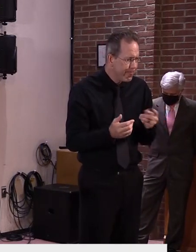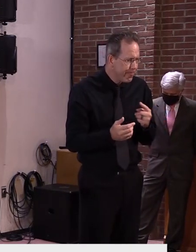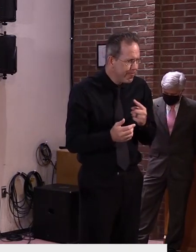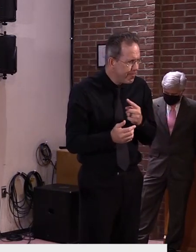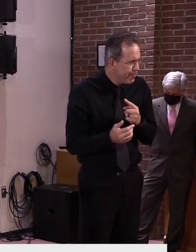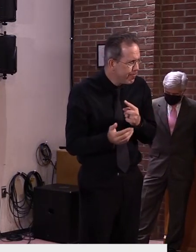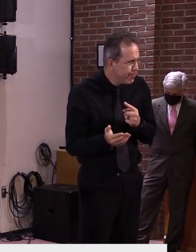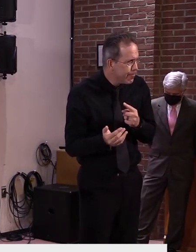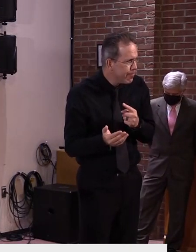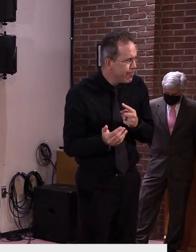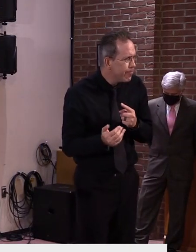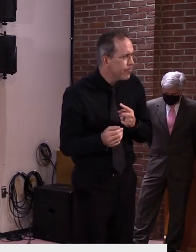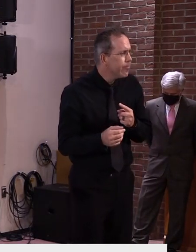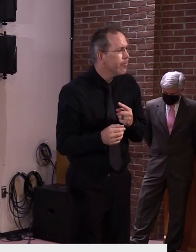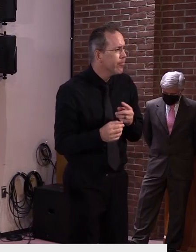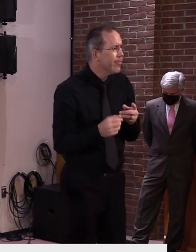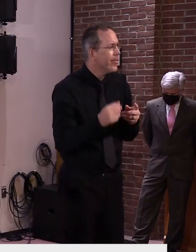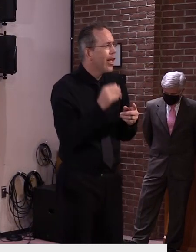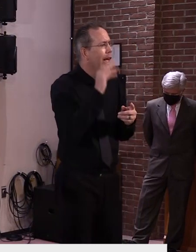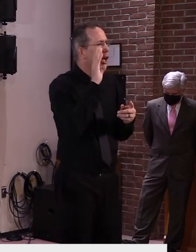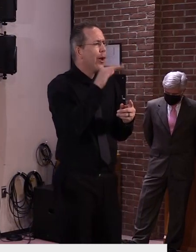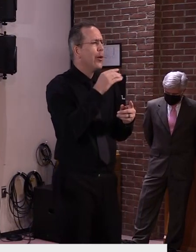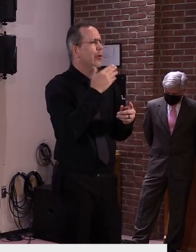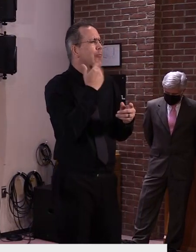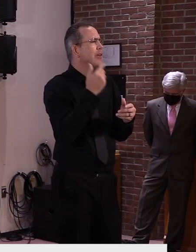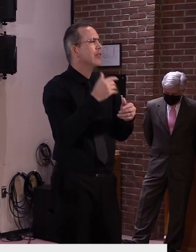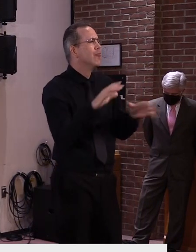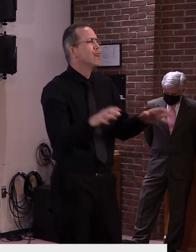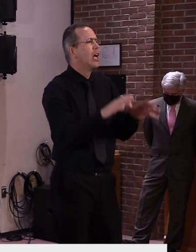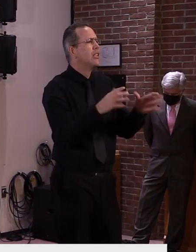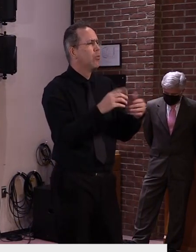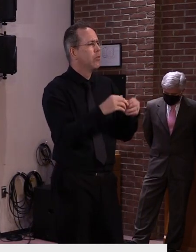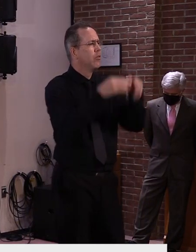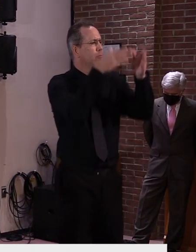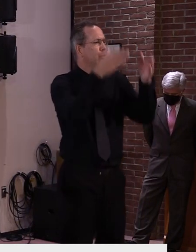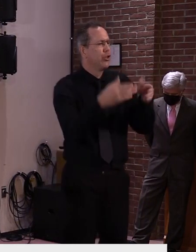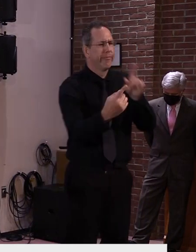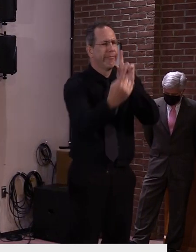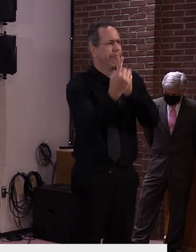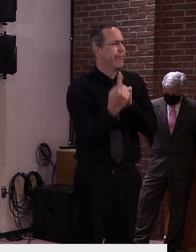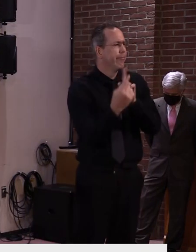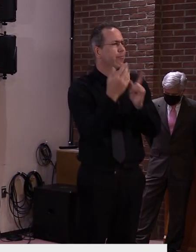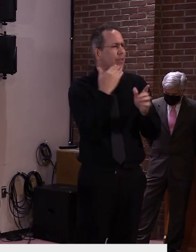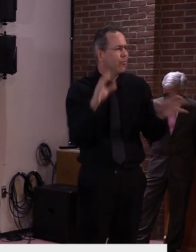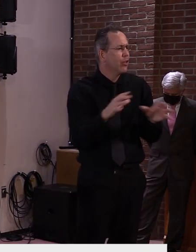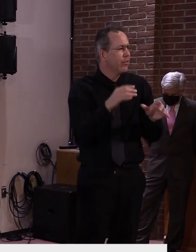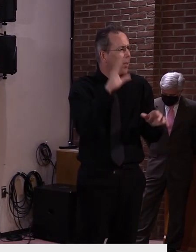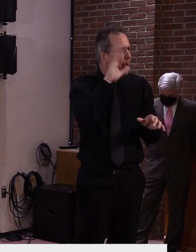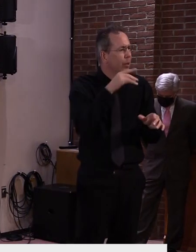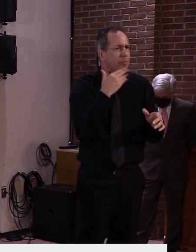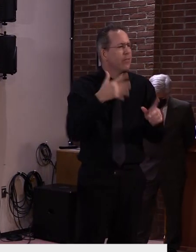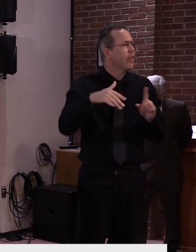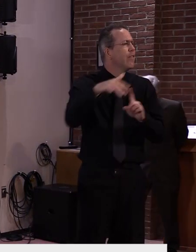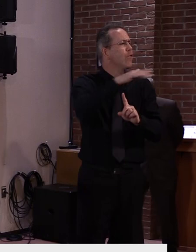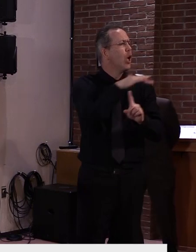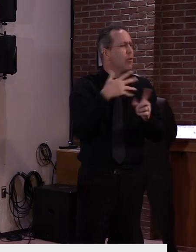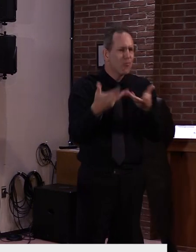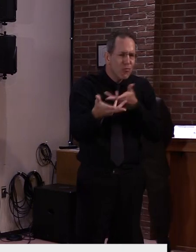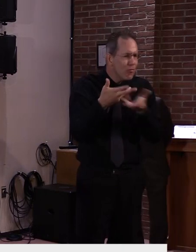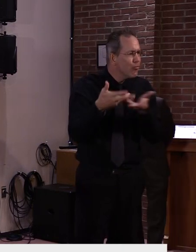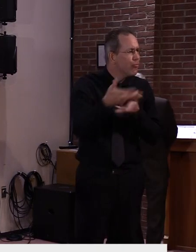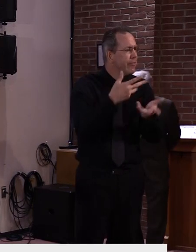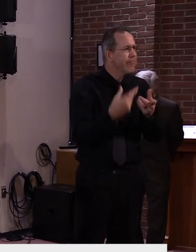doubt that that's the best approach in terms of addressing needs of students, something we strongly encourage. At the same time, we have to